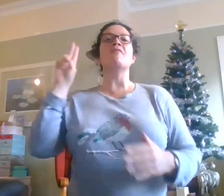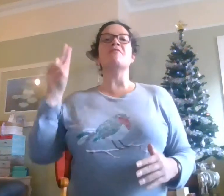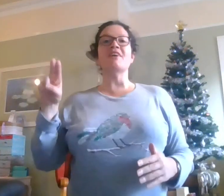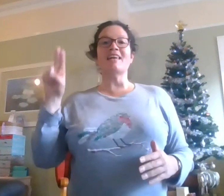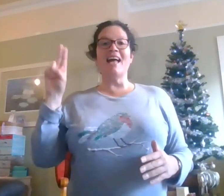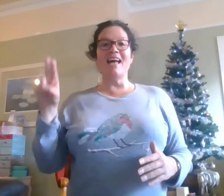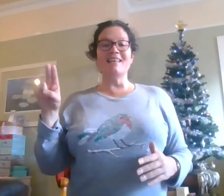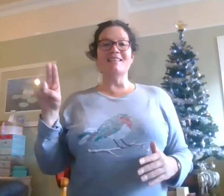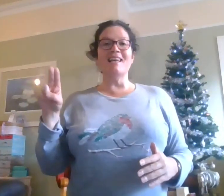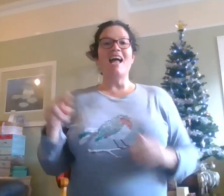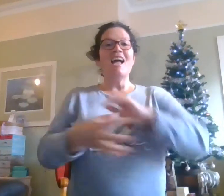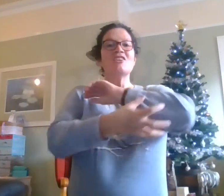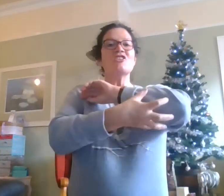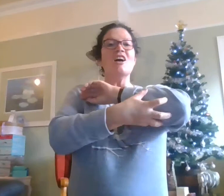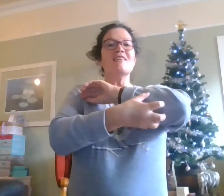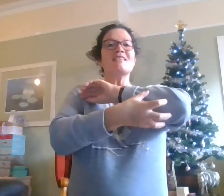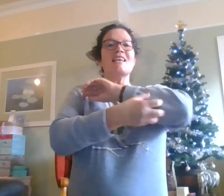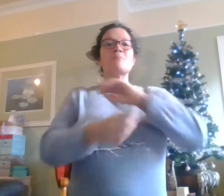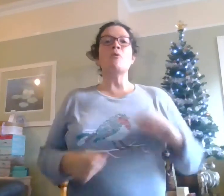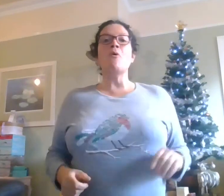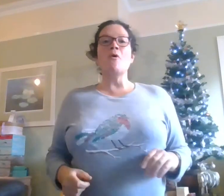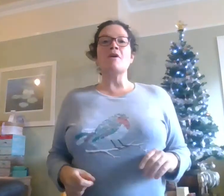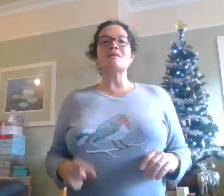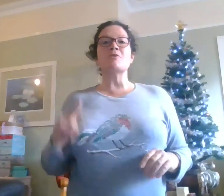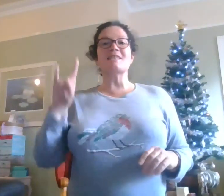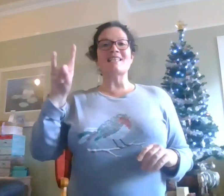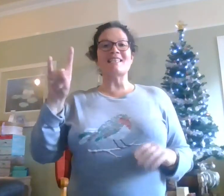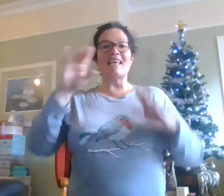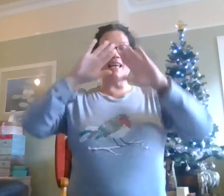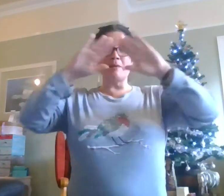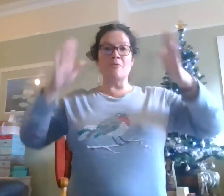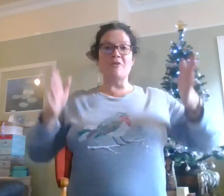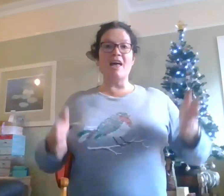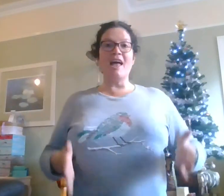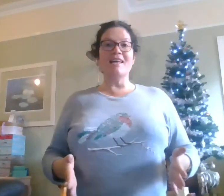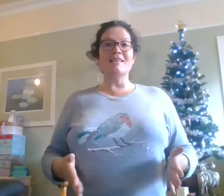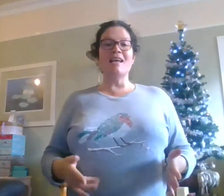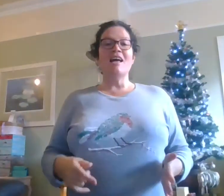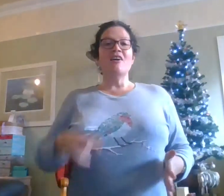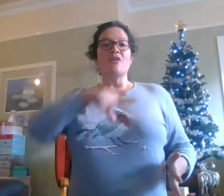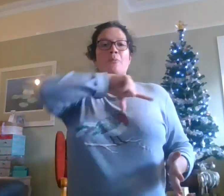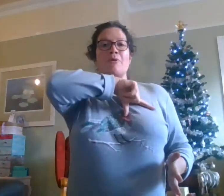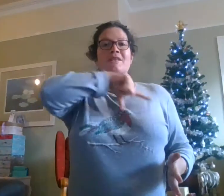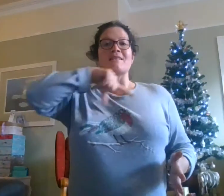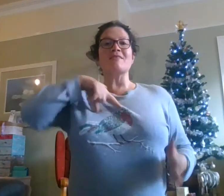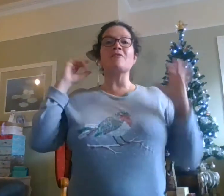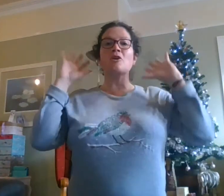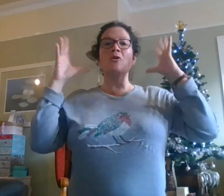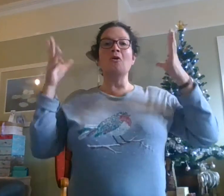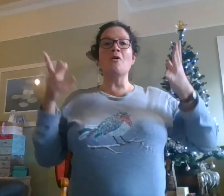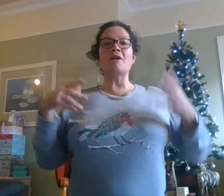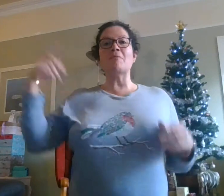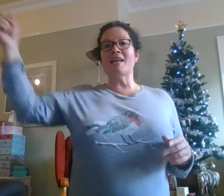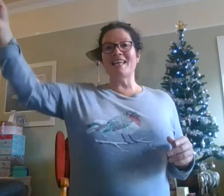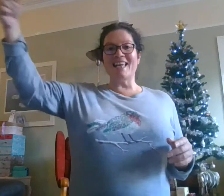love again just as poor as was the stable then the prince of glory when